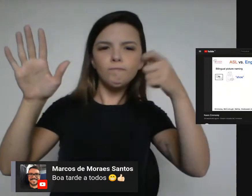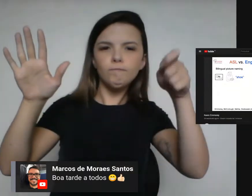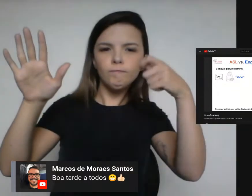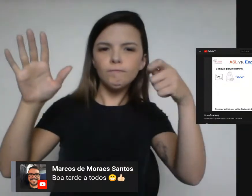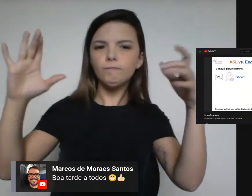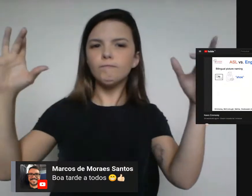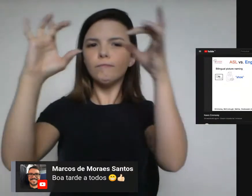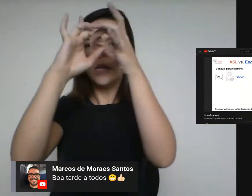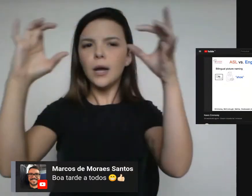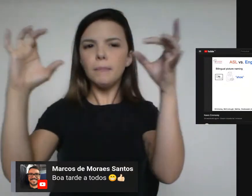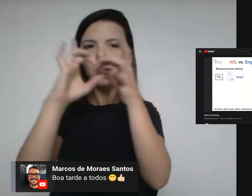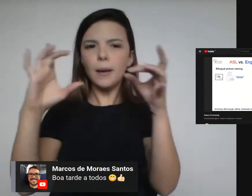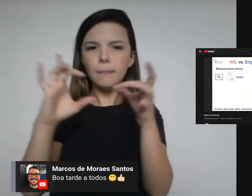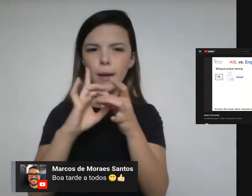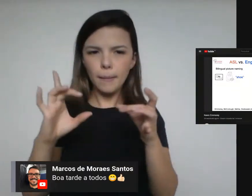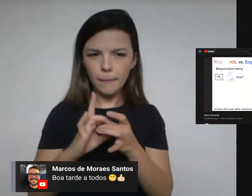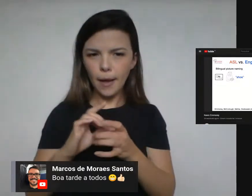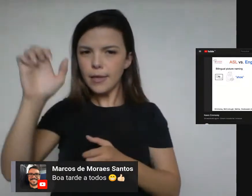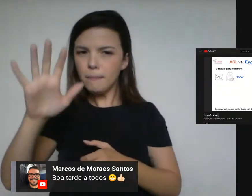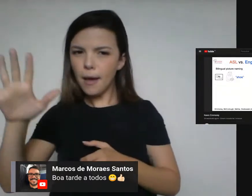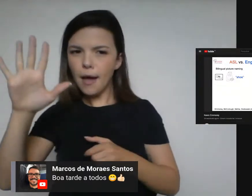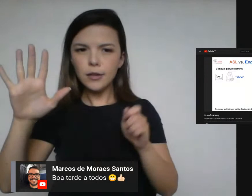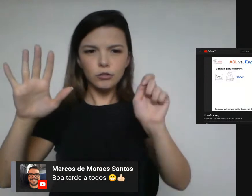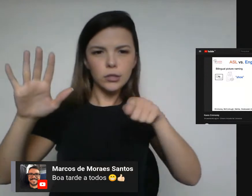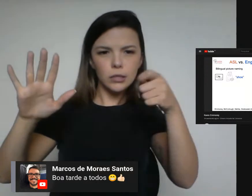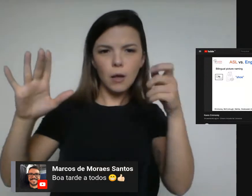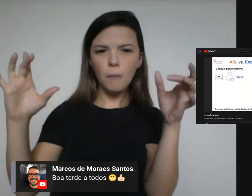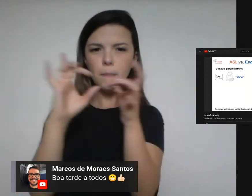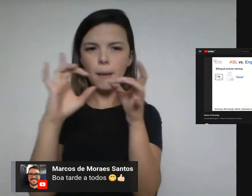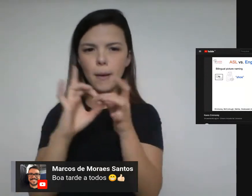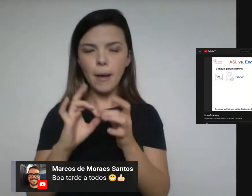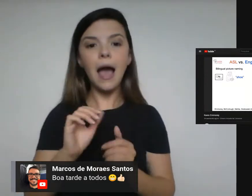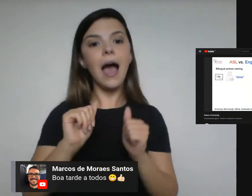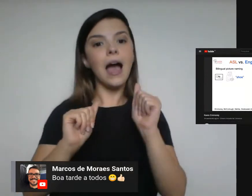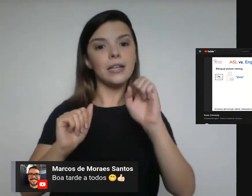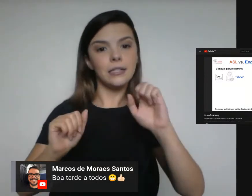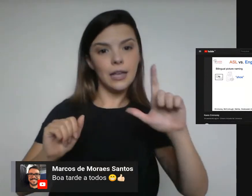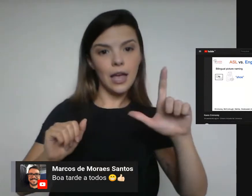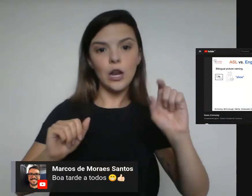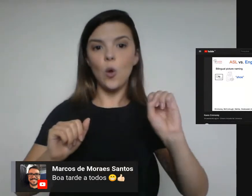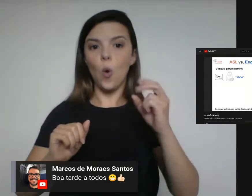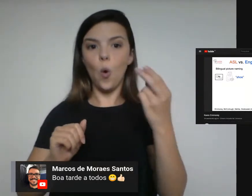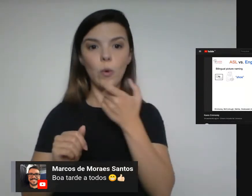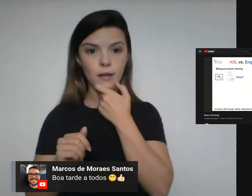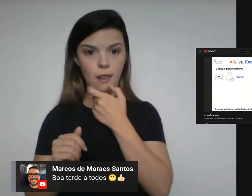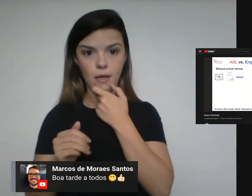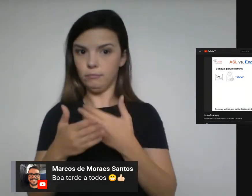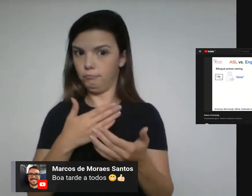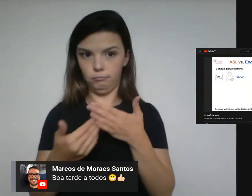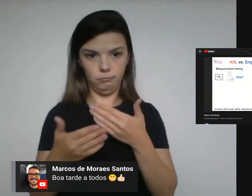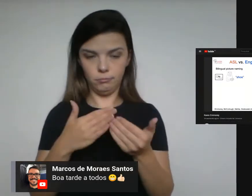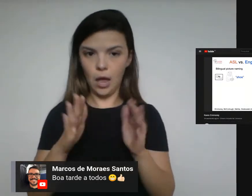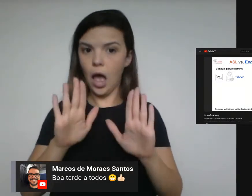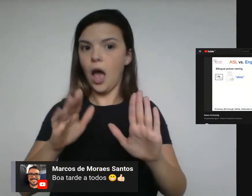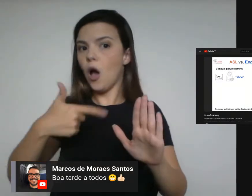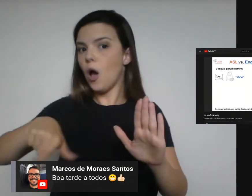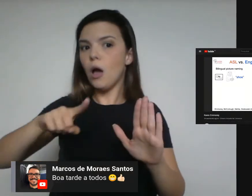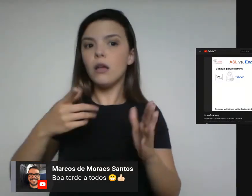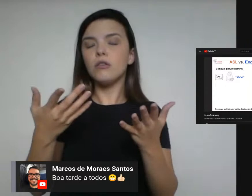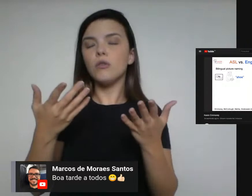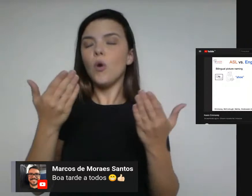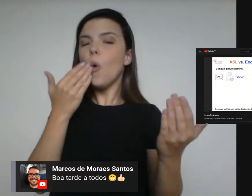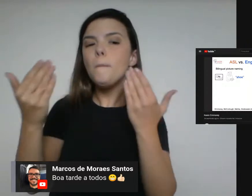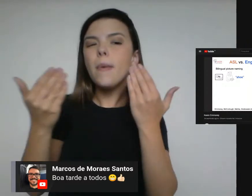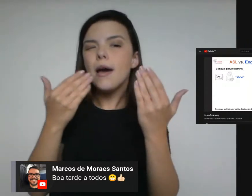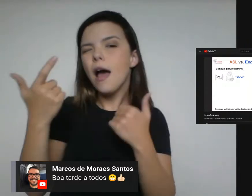And they're naming pictures either in ASL or in English. And now what we're going to do, instead of looking at the